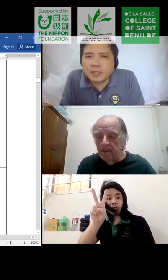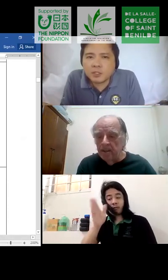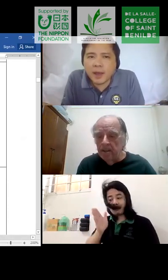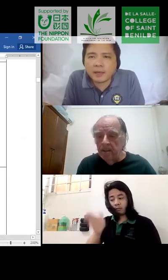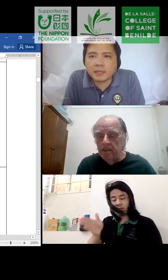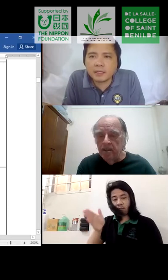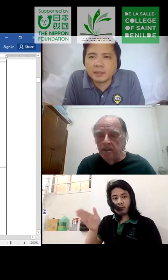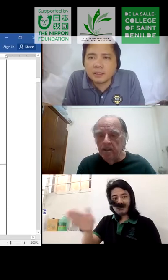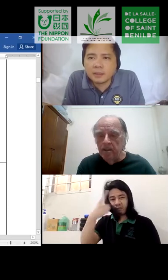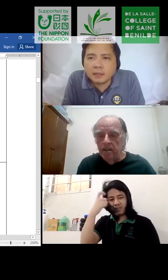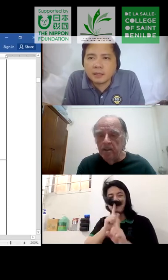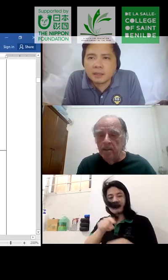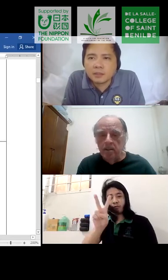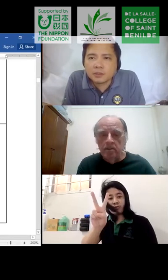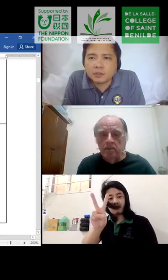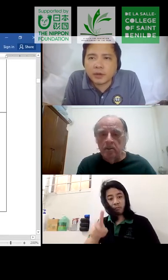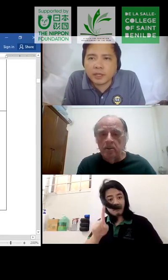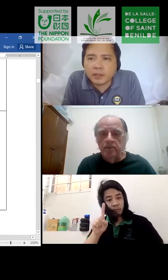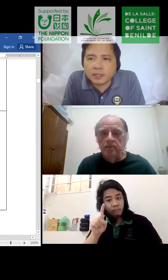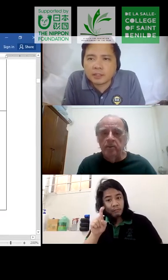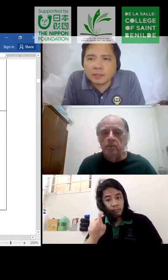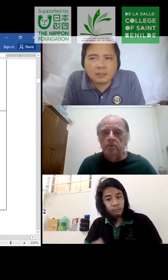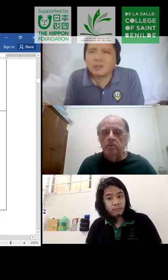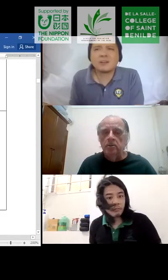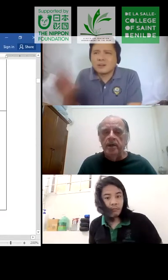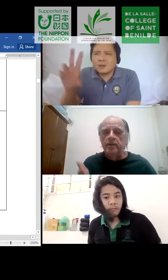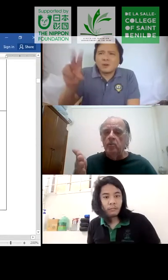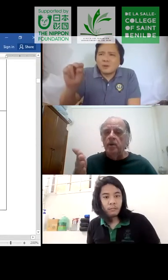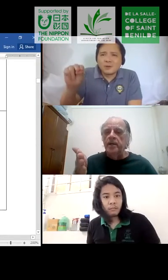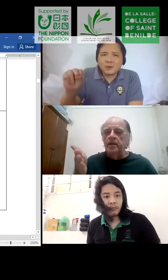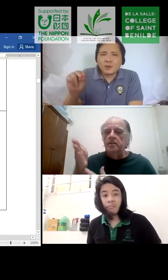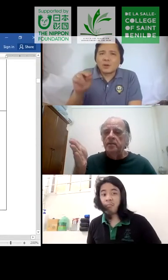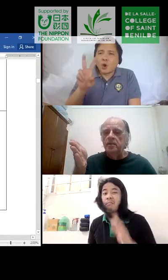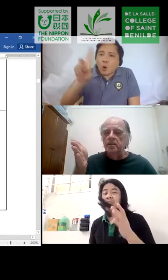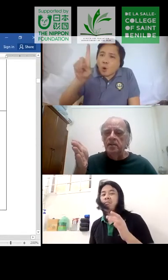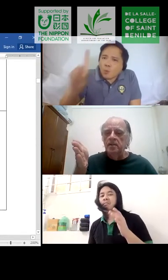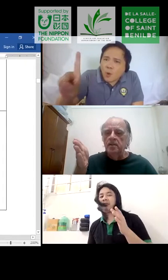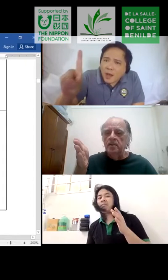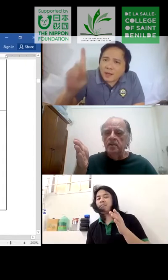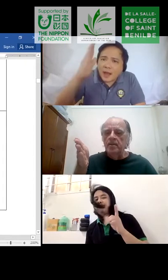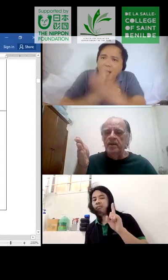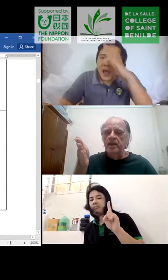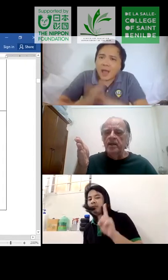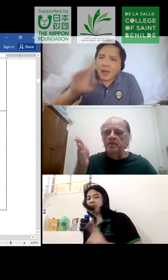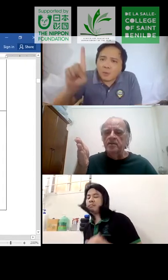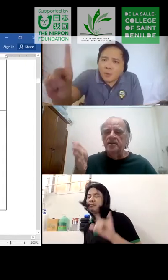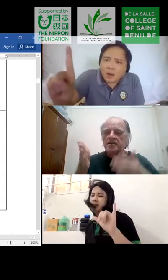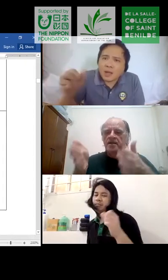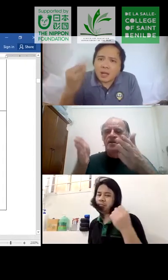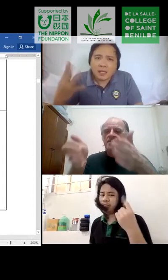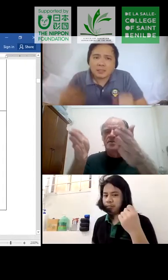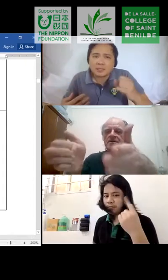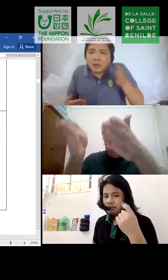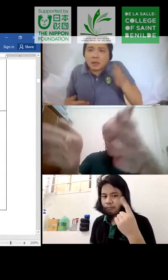But it's two-handed. Sorry, that's two-handed, one hand. How many hands? It's